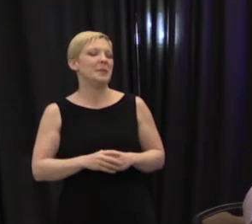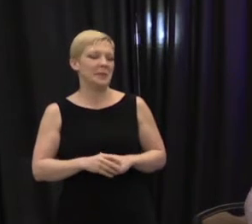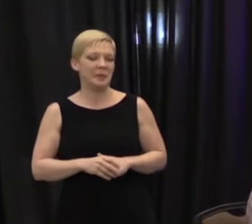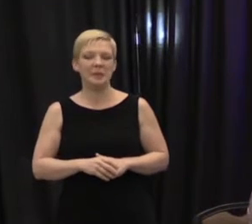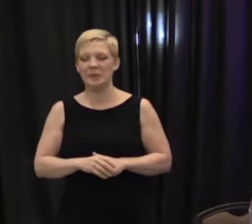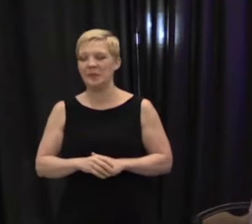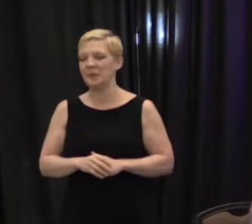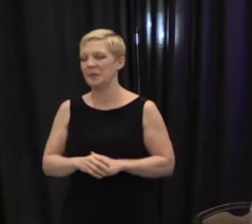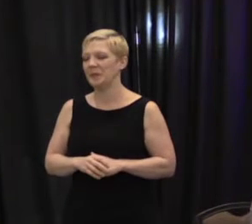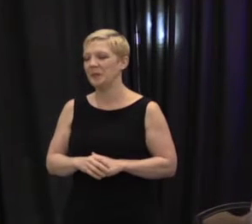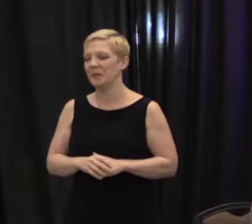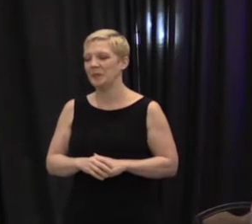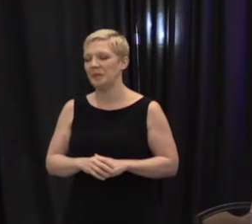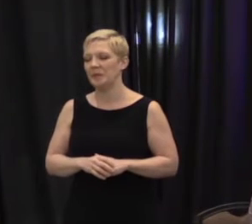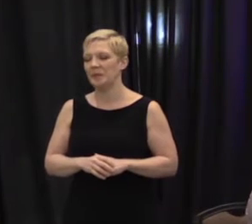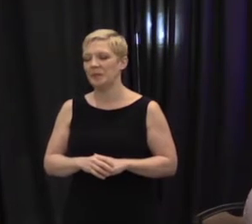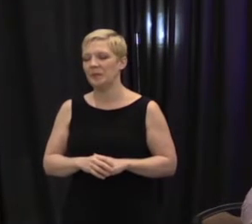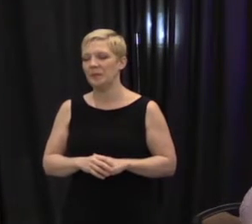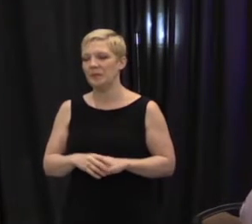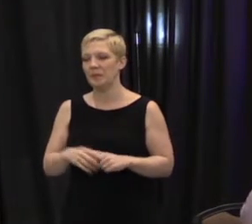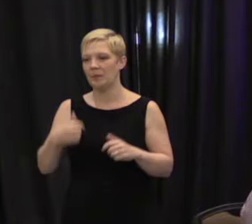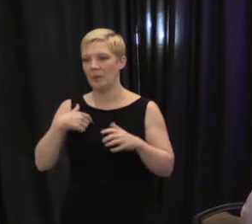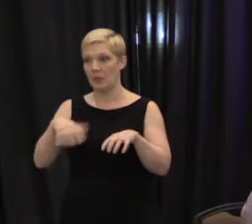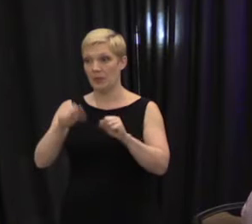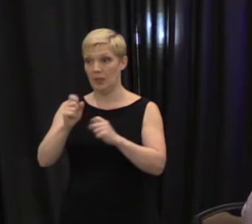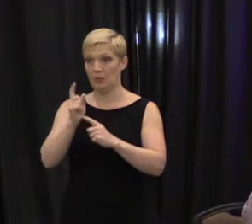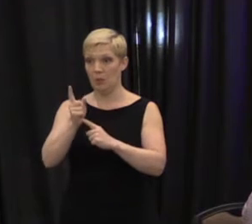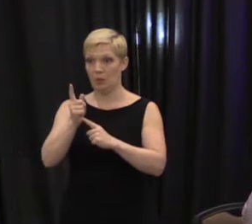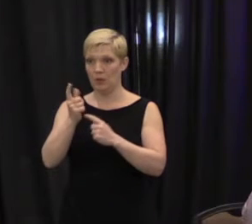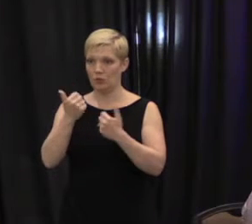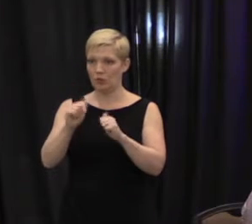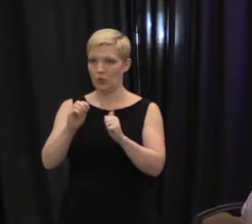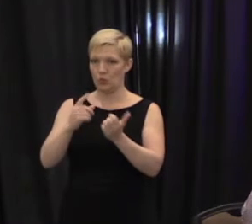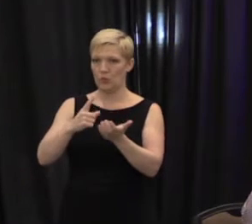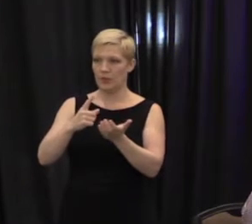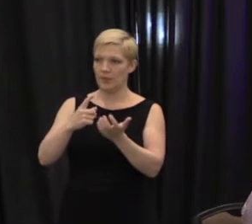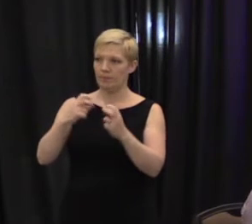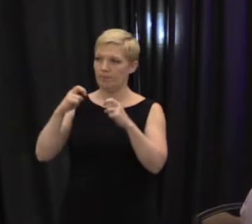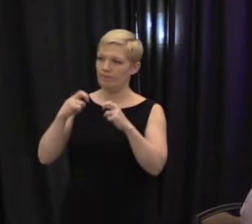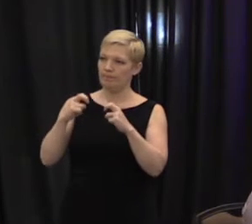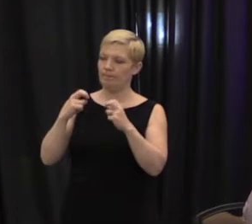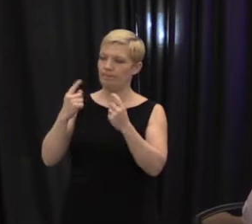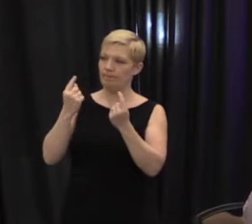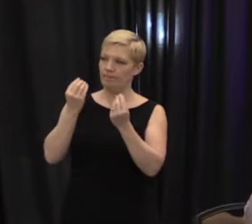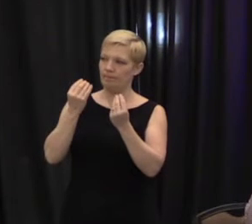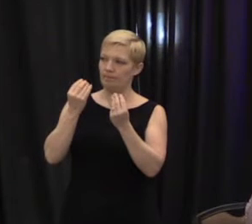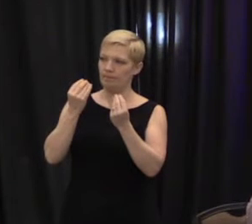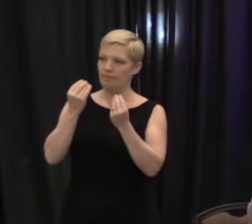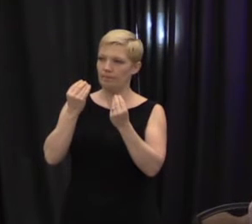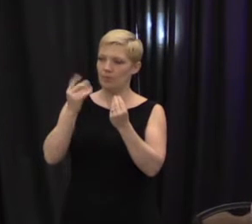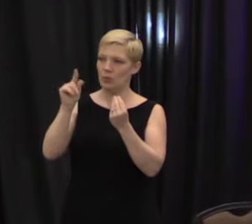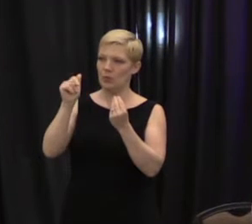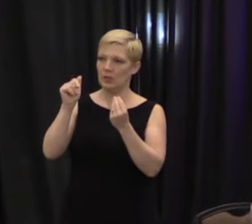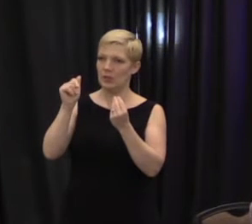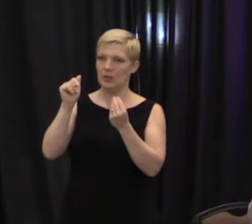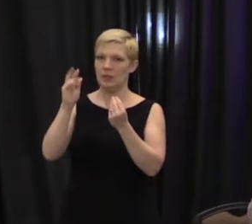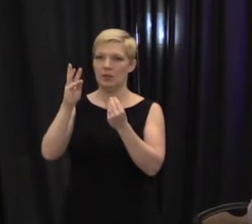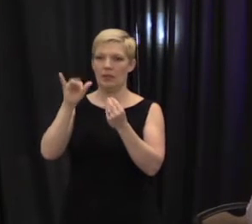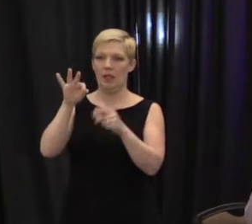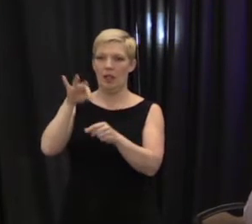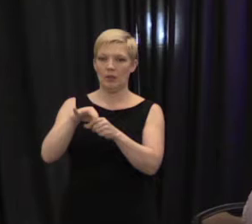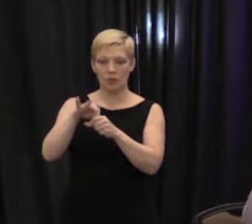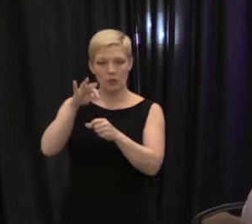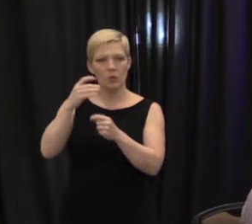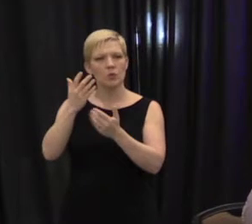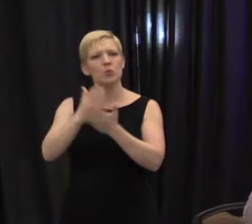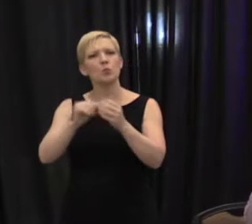So for me, I kind of want to take a moment to kind of sit with the 2016 election and kind of some of the work that